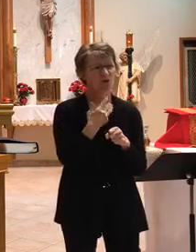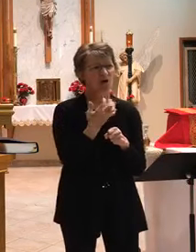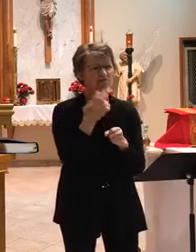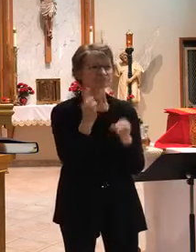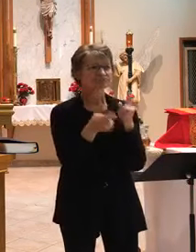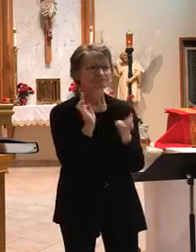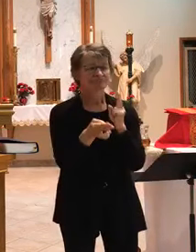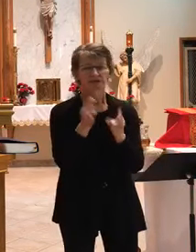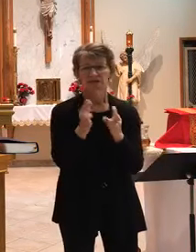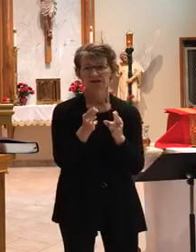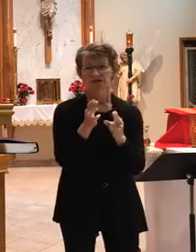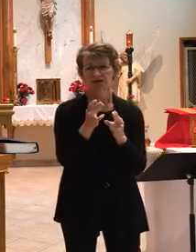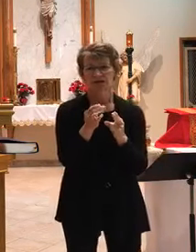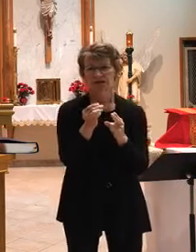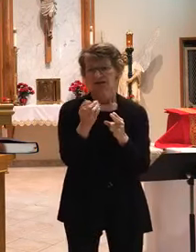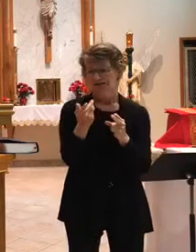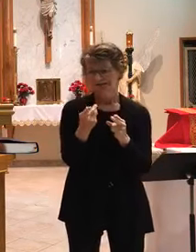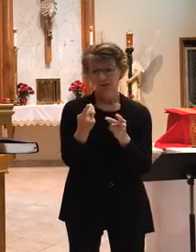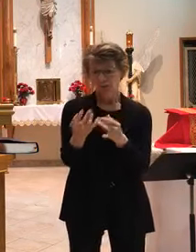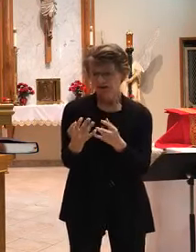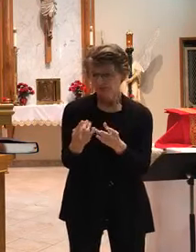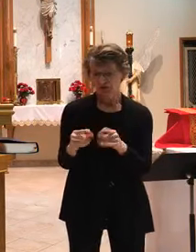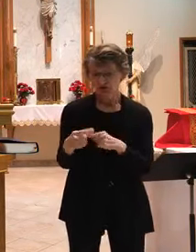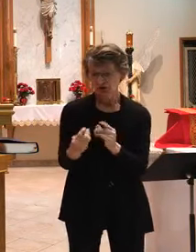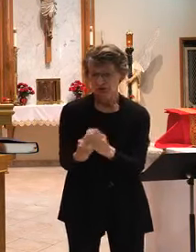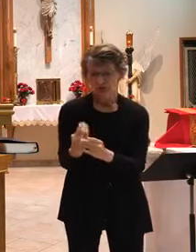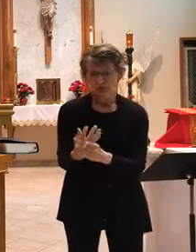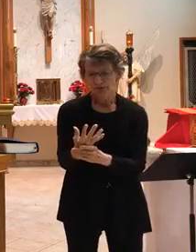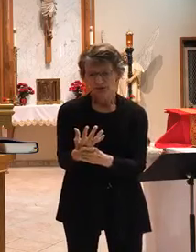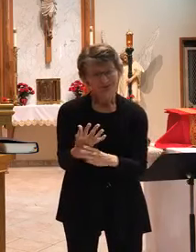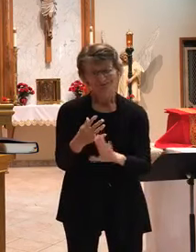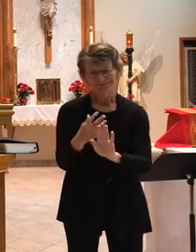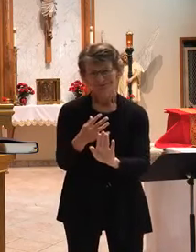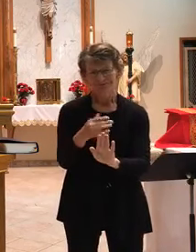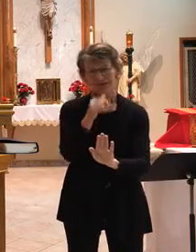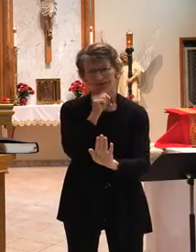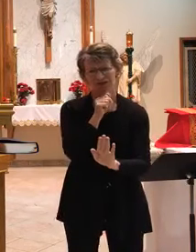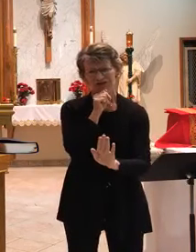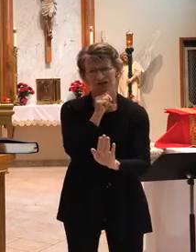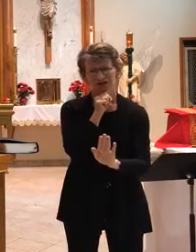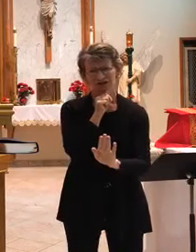wish. Watching the garden grow, water it, be patient.